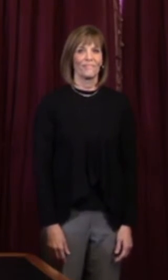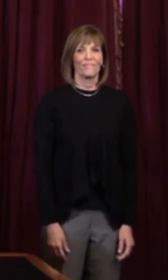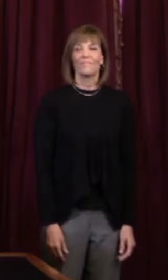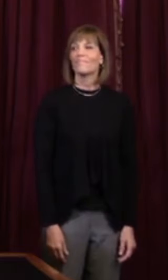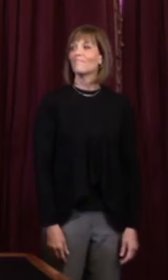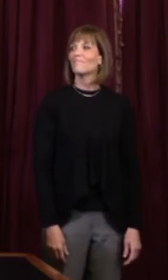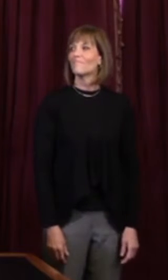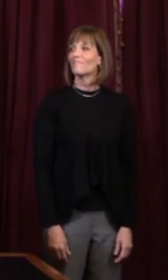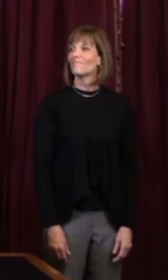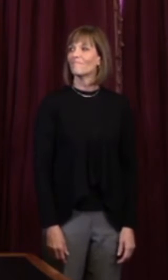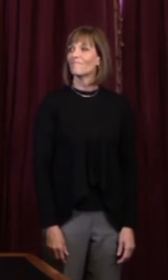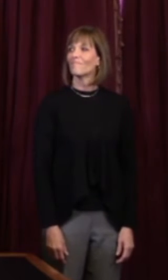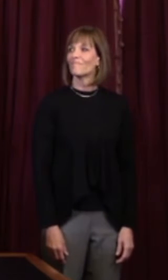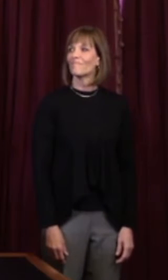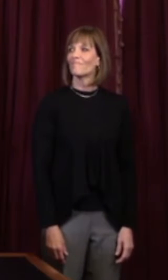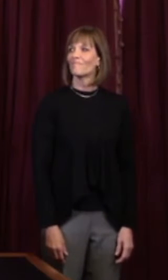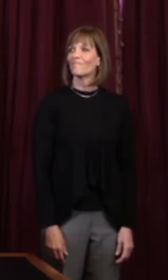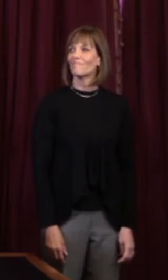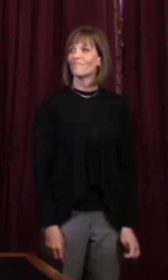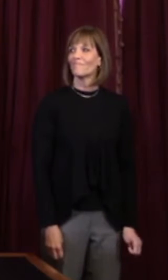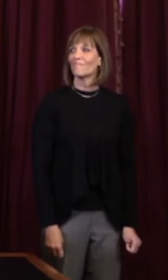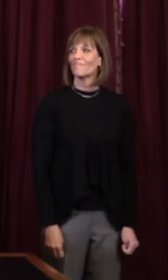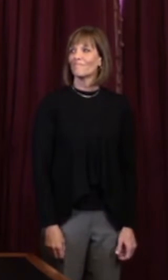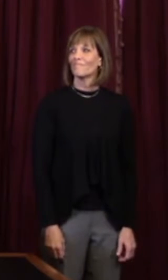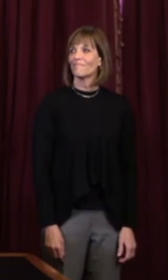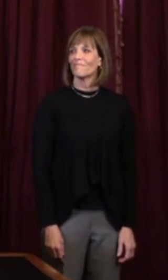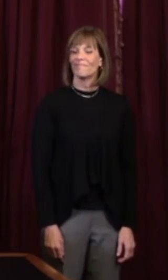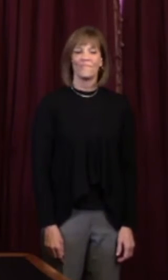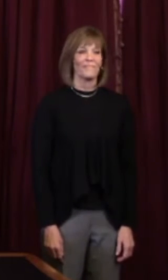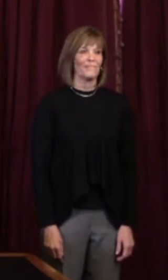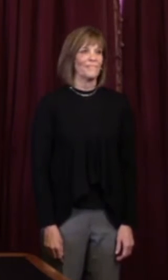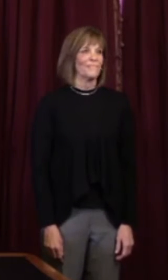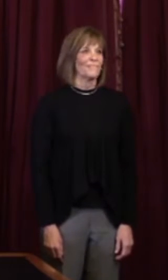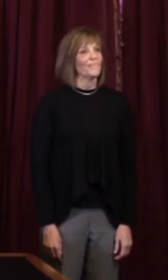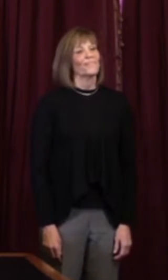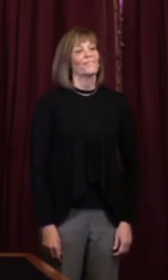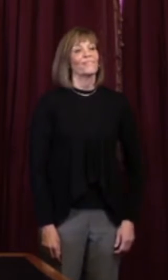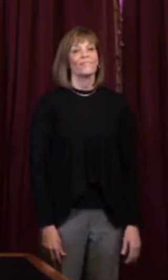Yeah, we can just have you slide over a little bit so you can kind of.